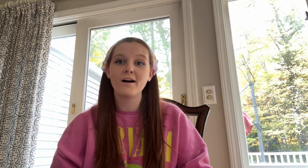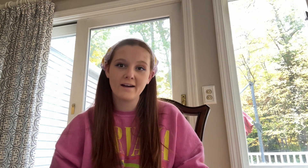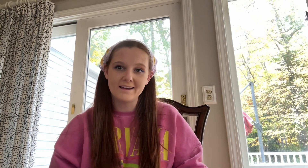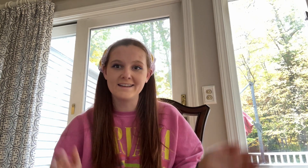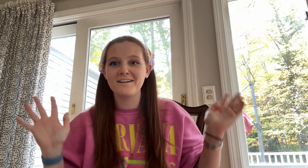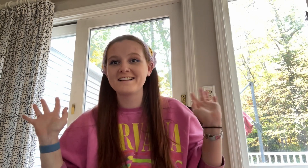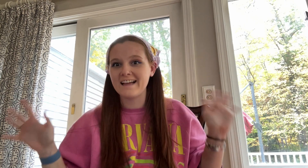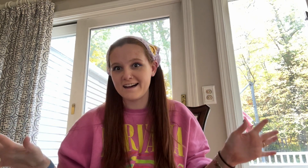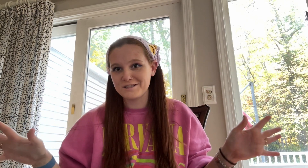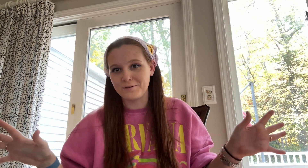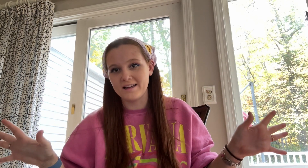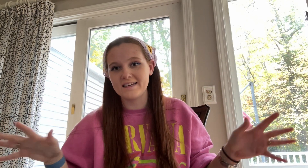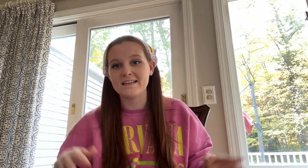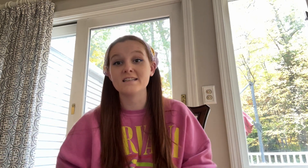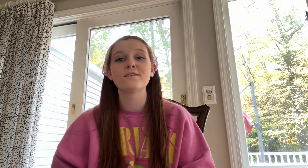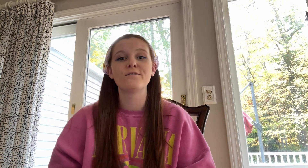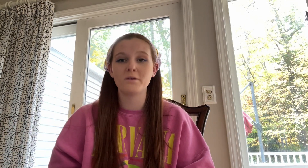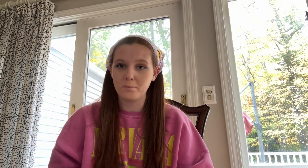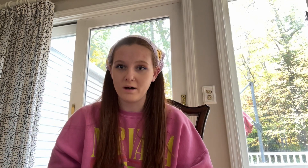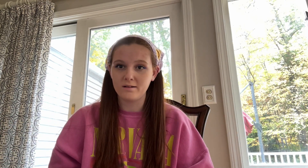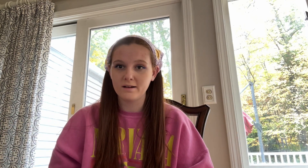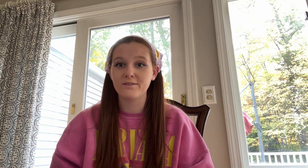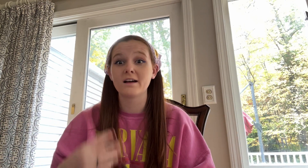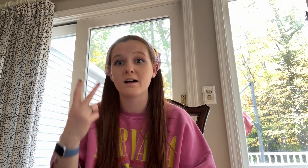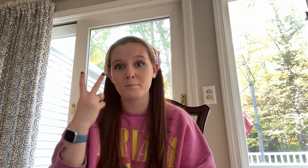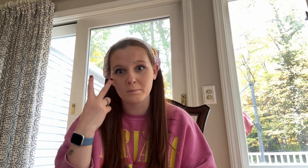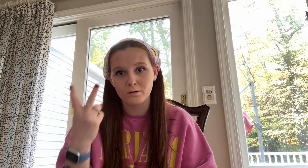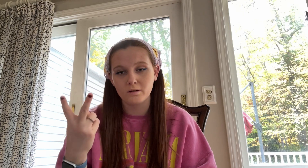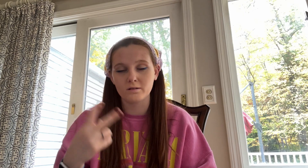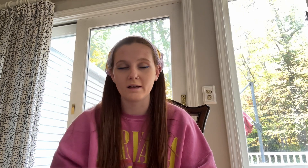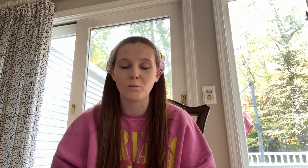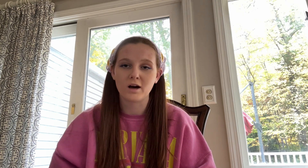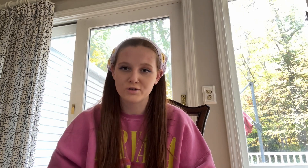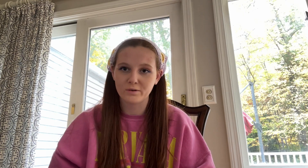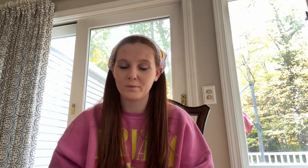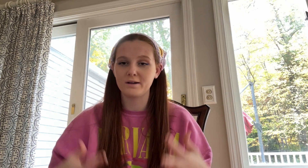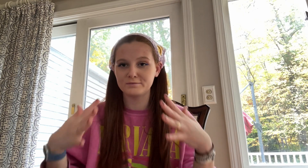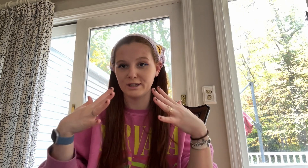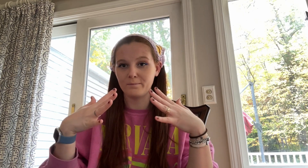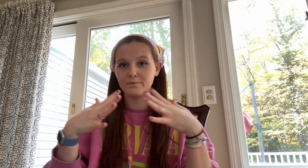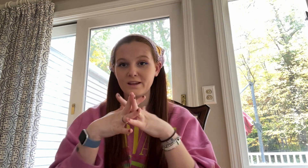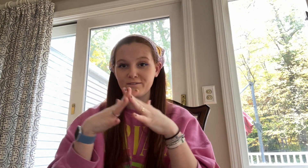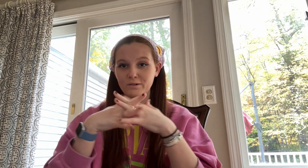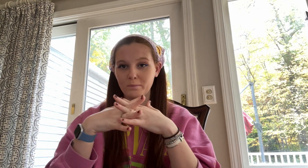Okay, now the last one is football. I feel like a lot of people like watch football, so football.